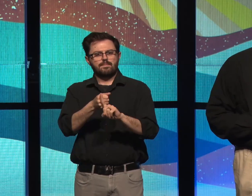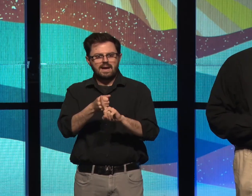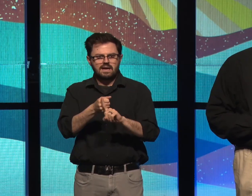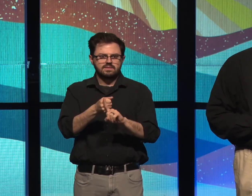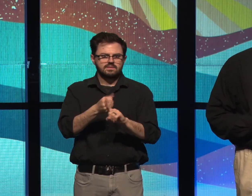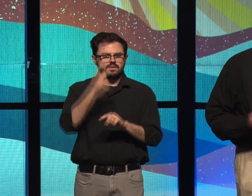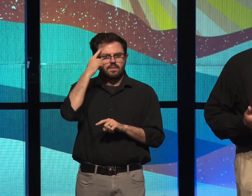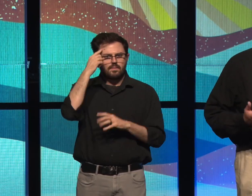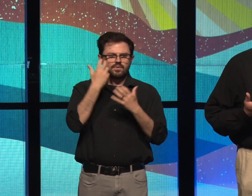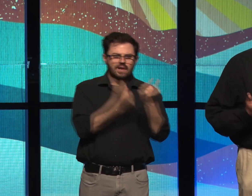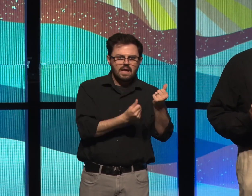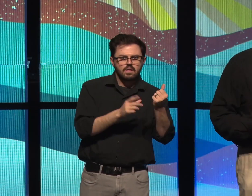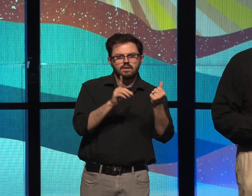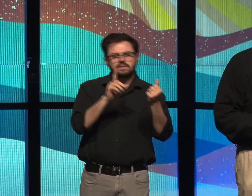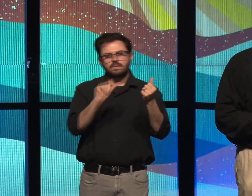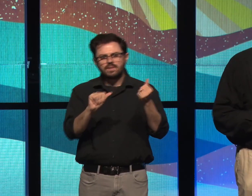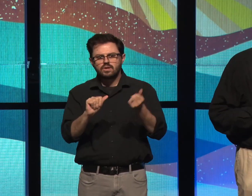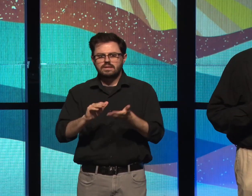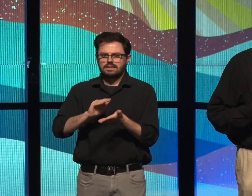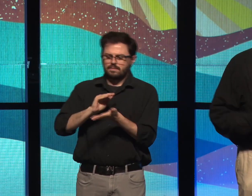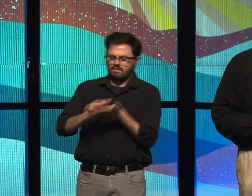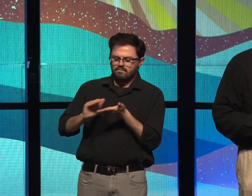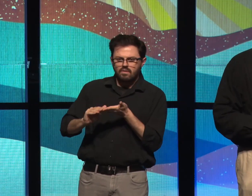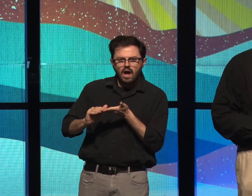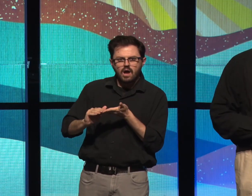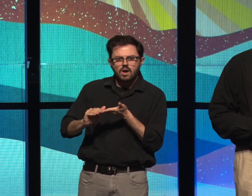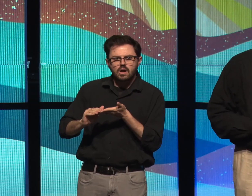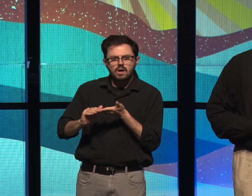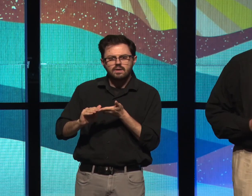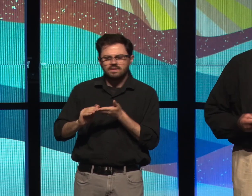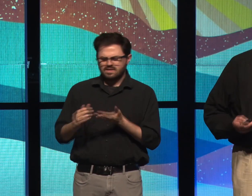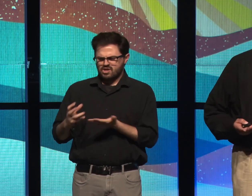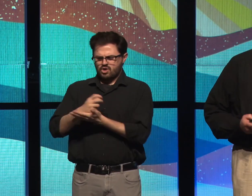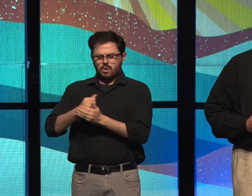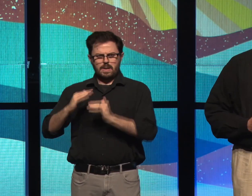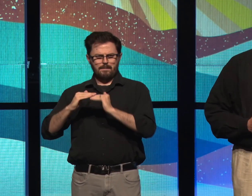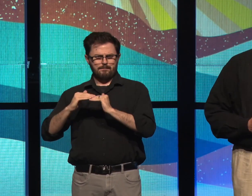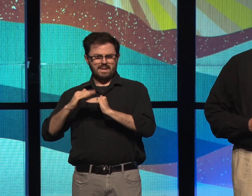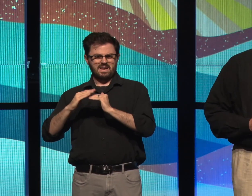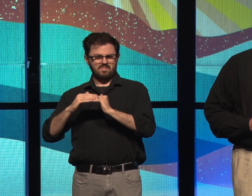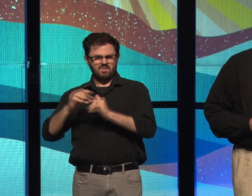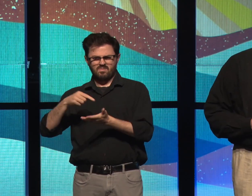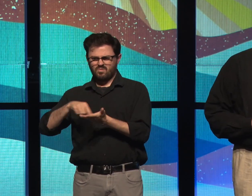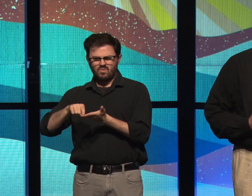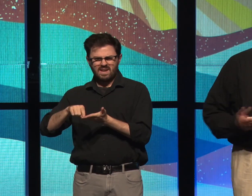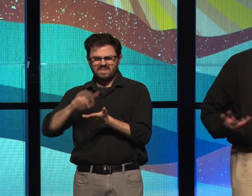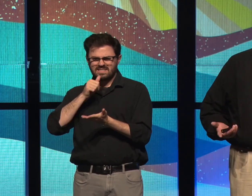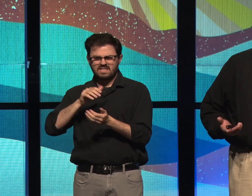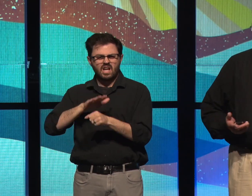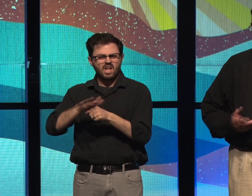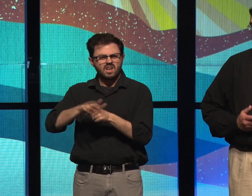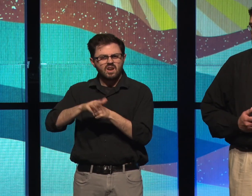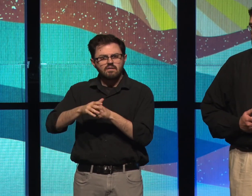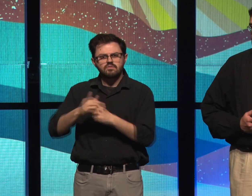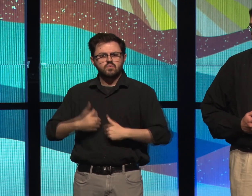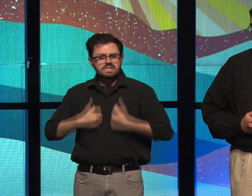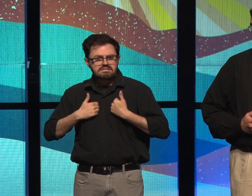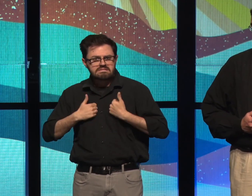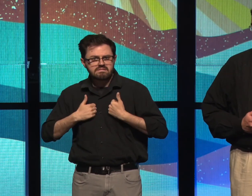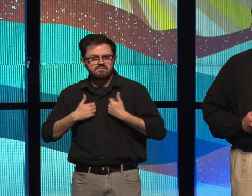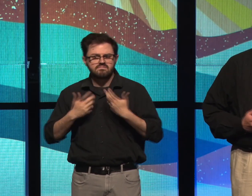downsized, working for a minimum wage that cannot be classified as a living wage, the color of your